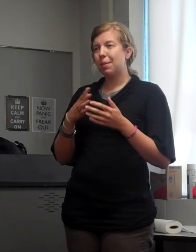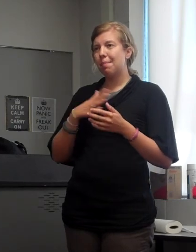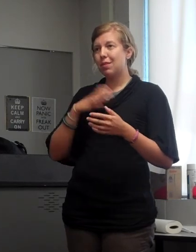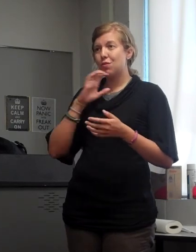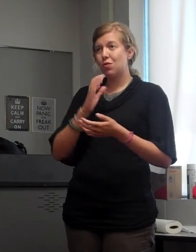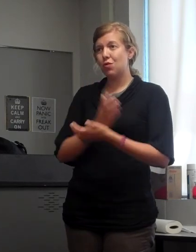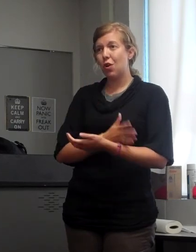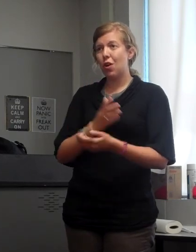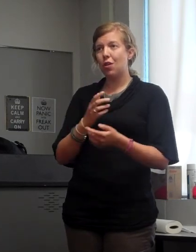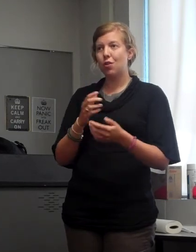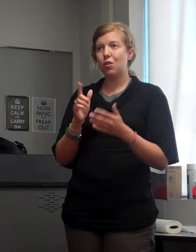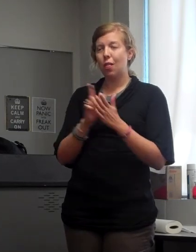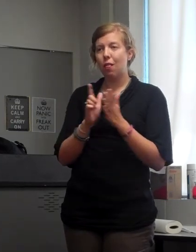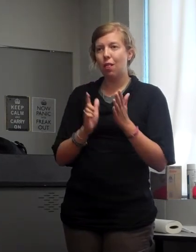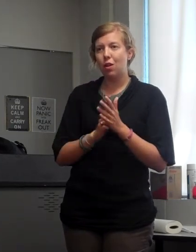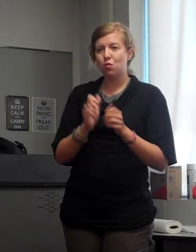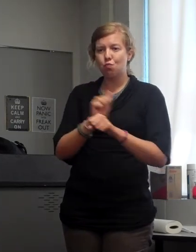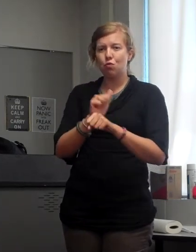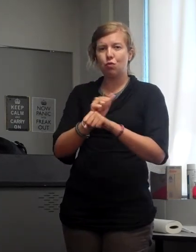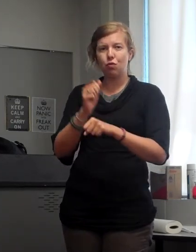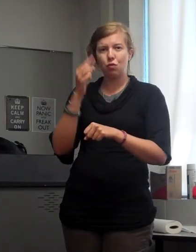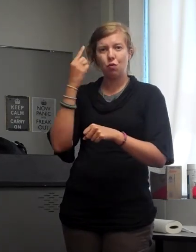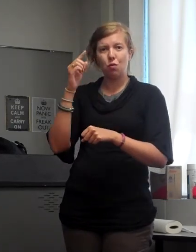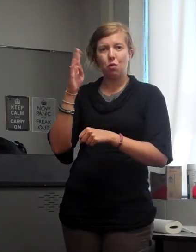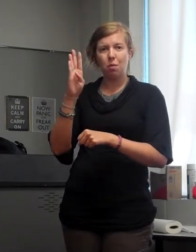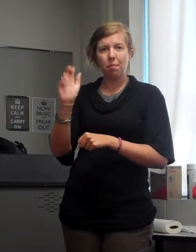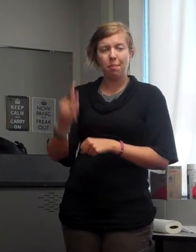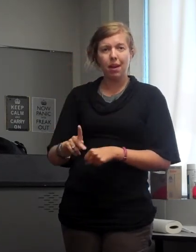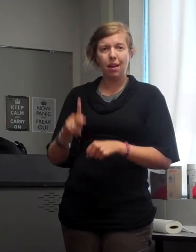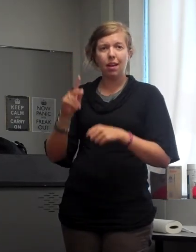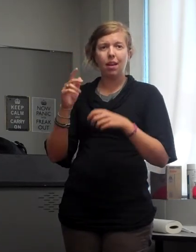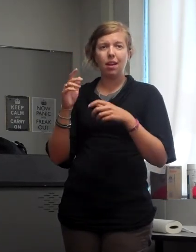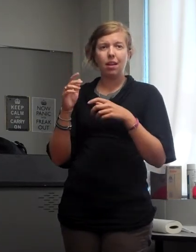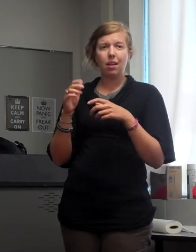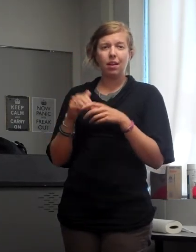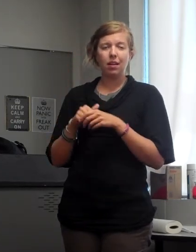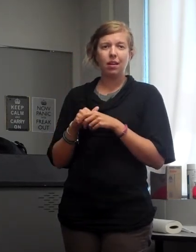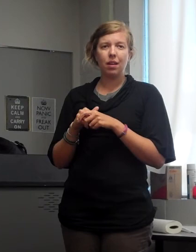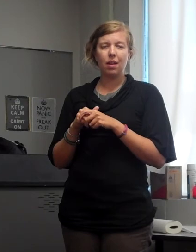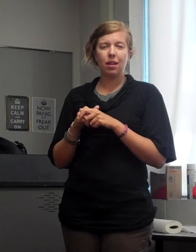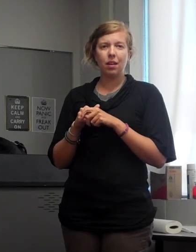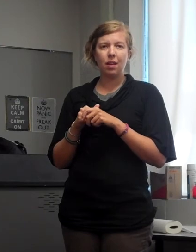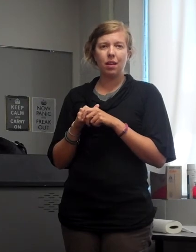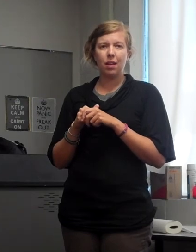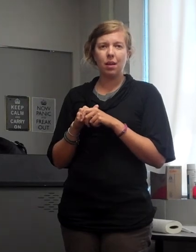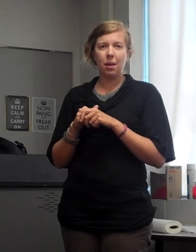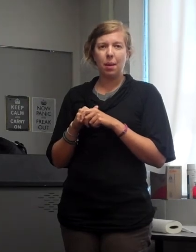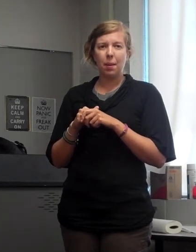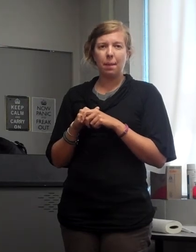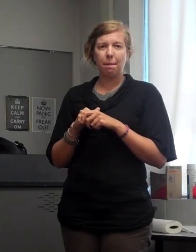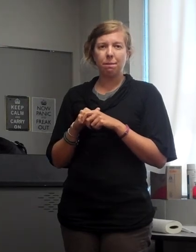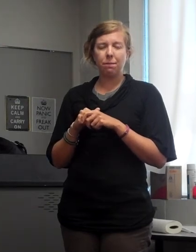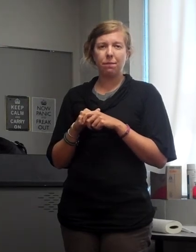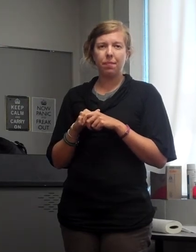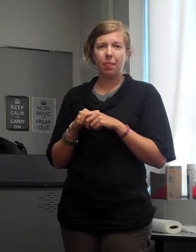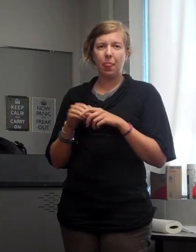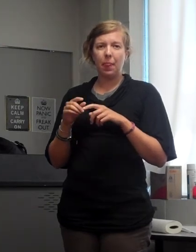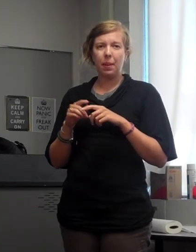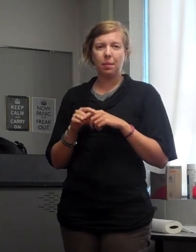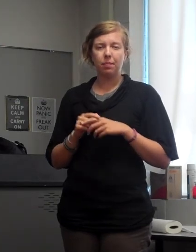is very insistent that regardless of the fact that we said we will not sign for a loan for her, she's going to take out a student loan. So what are the ways around it?